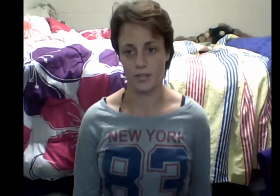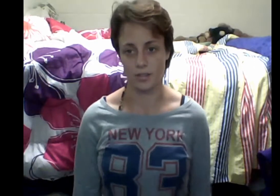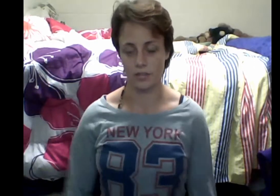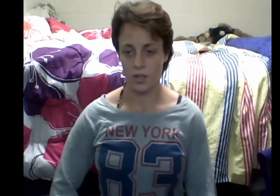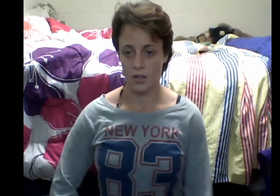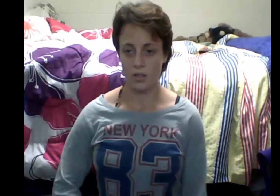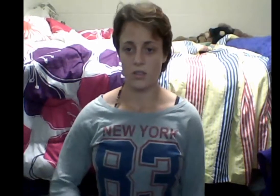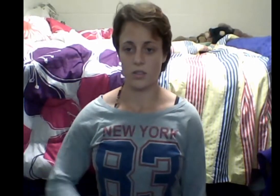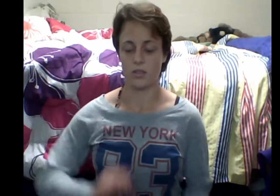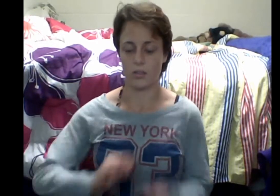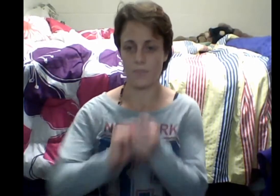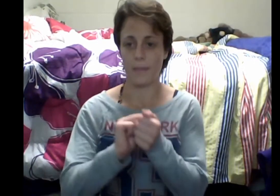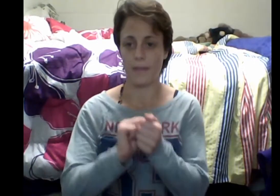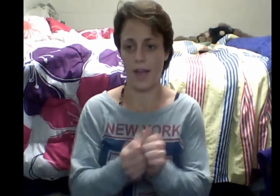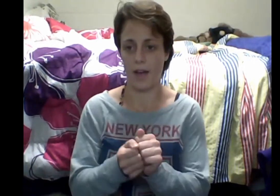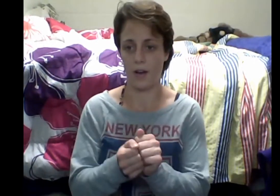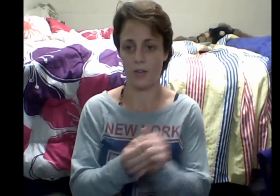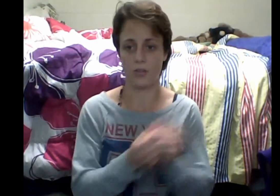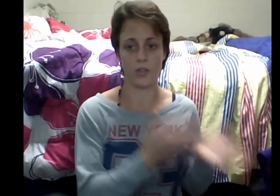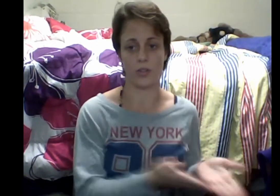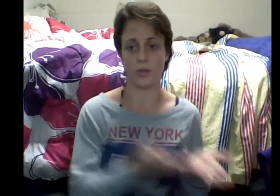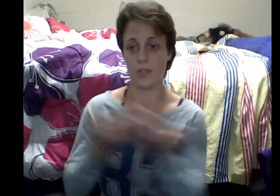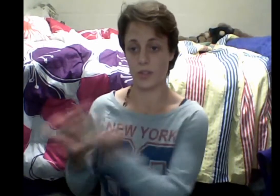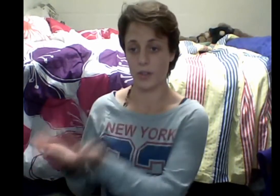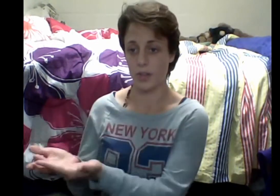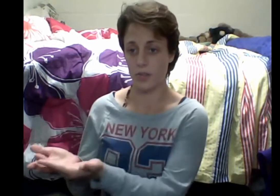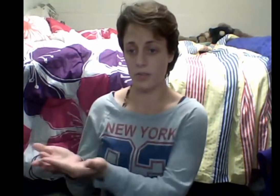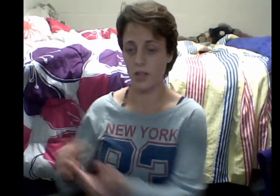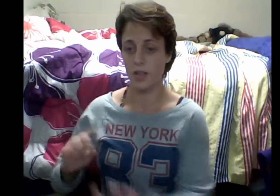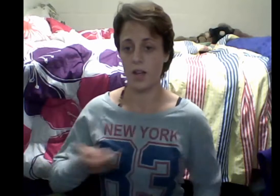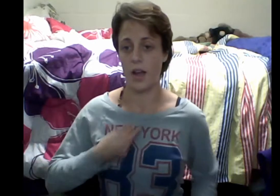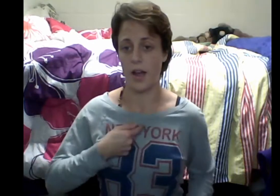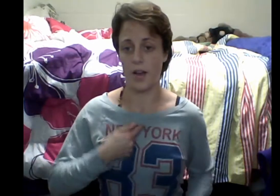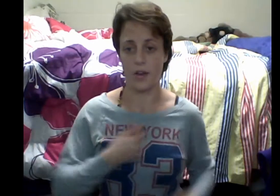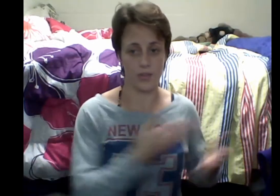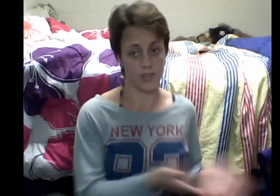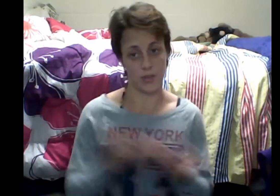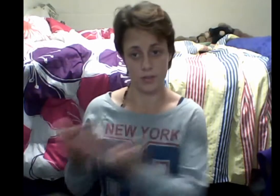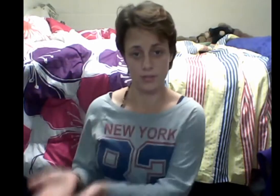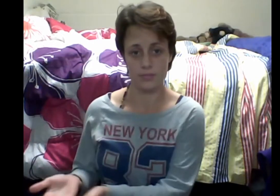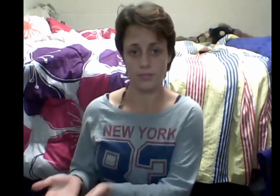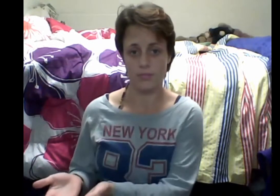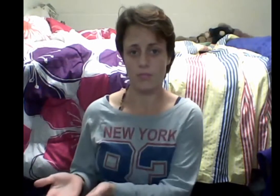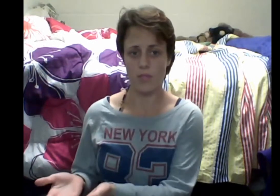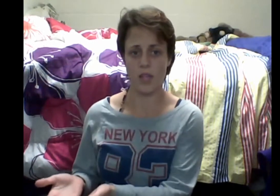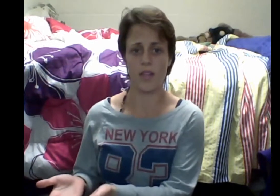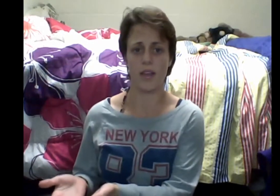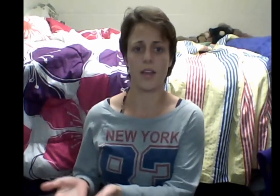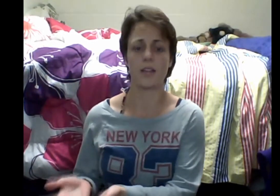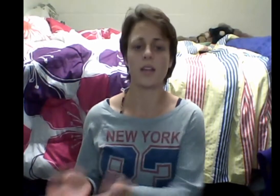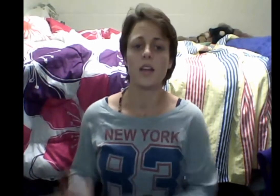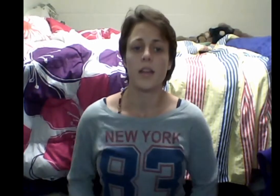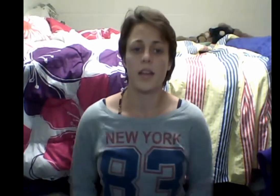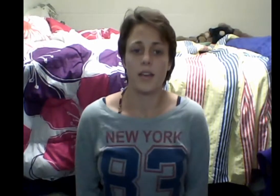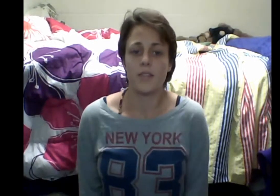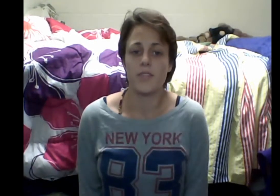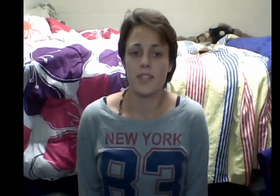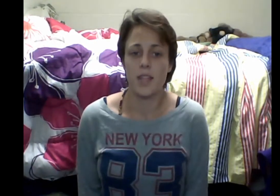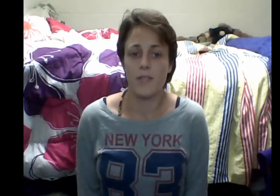serve. So how you serve, I'll serve. And then if this life I